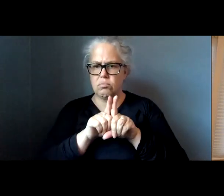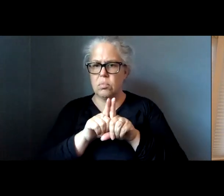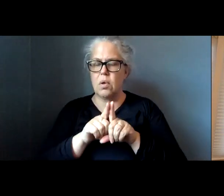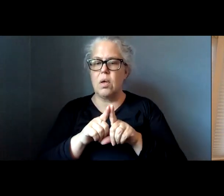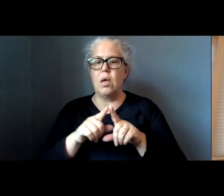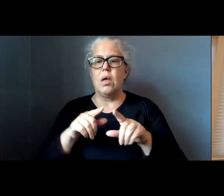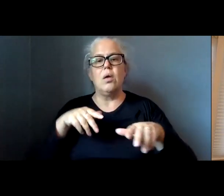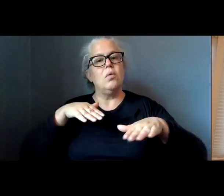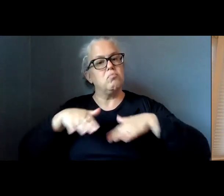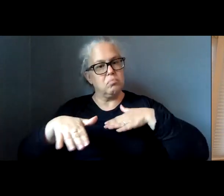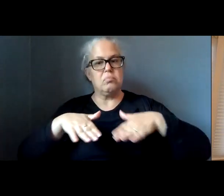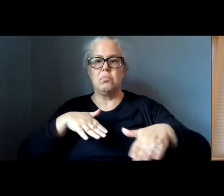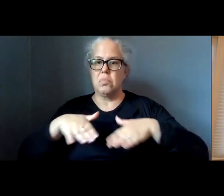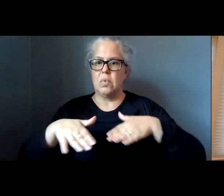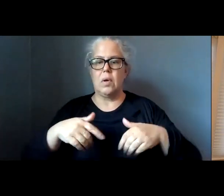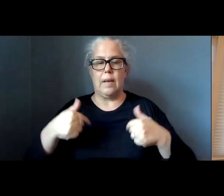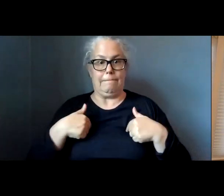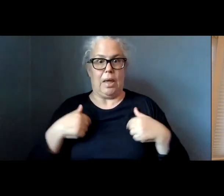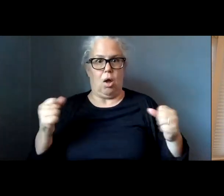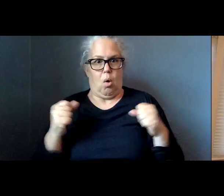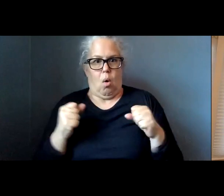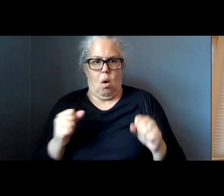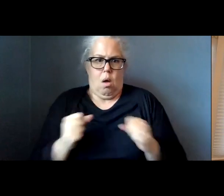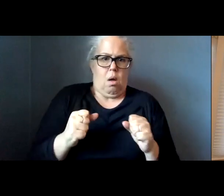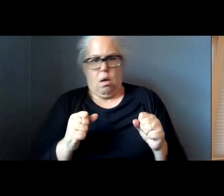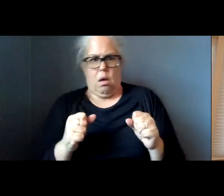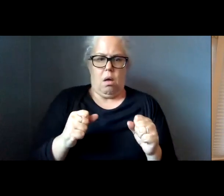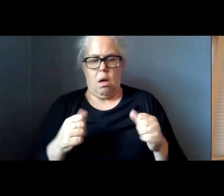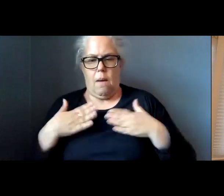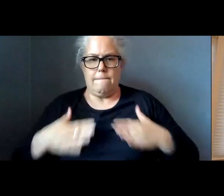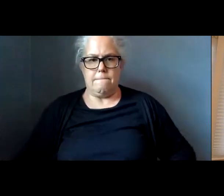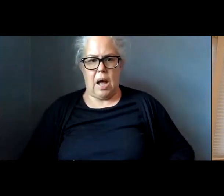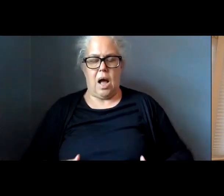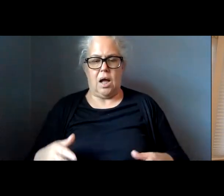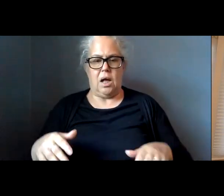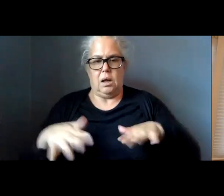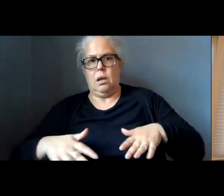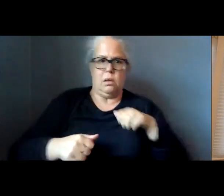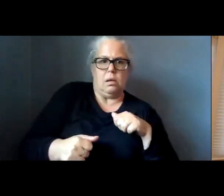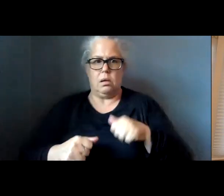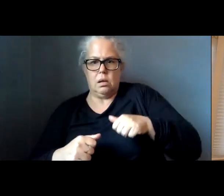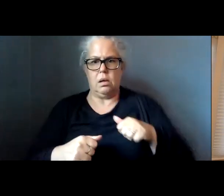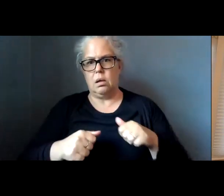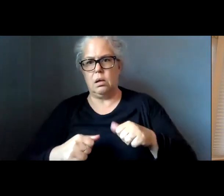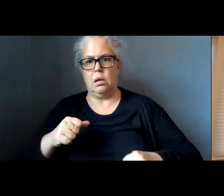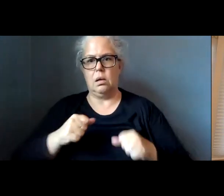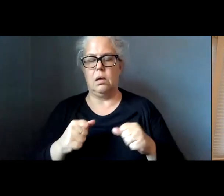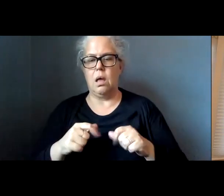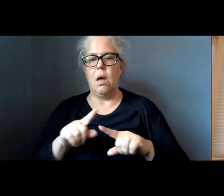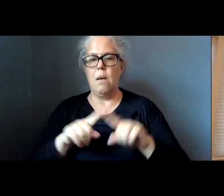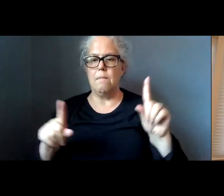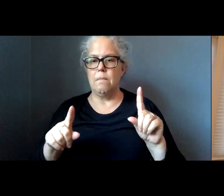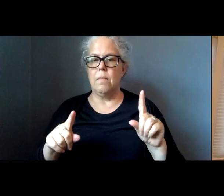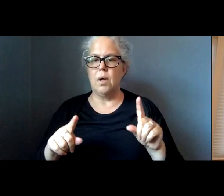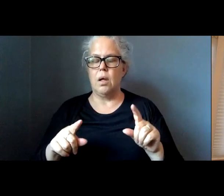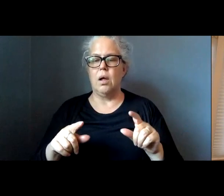in contrast to my jitterbug movements with my body in full rebellion. The group that descended earlier was well warm by this